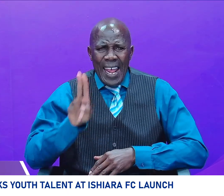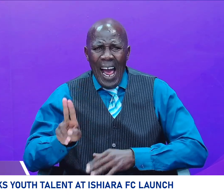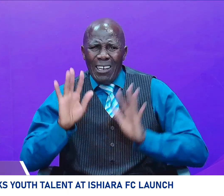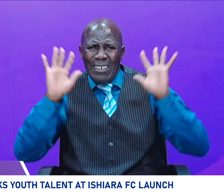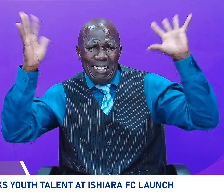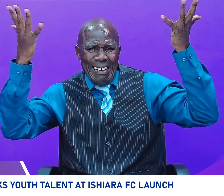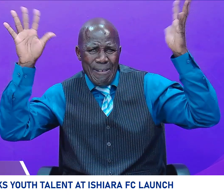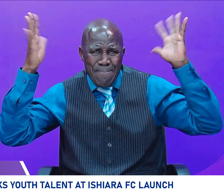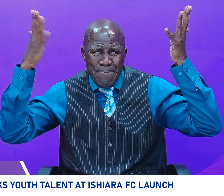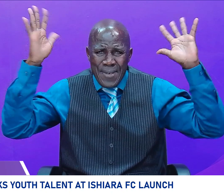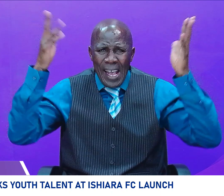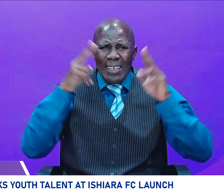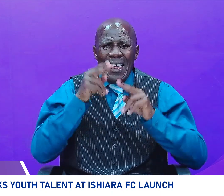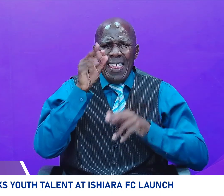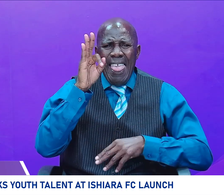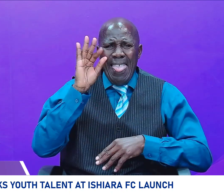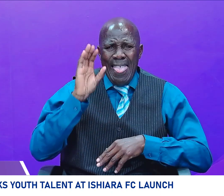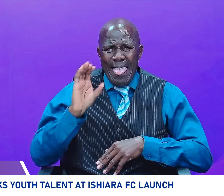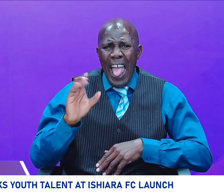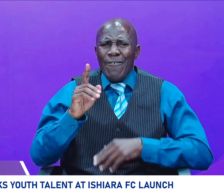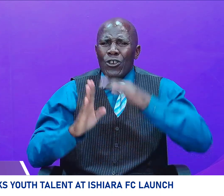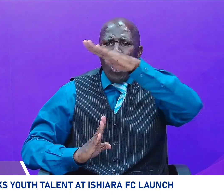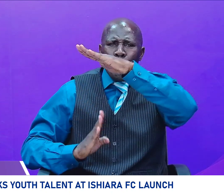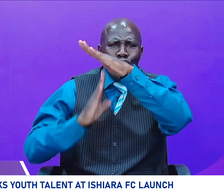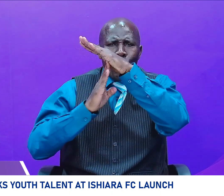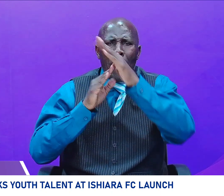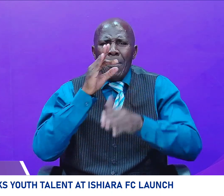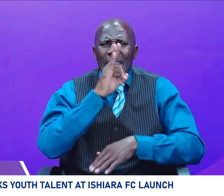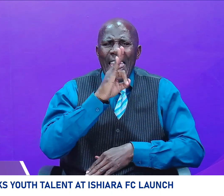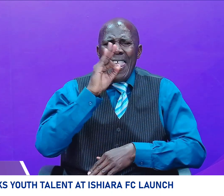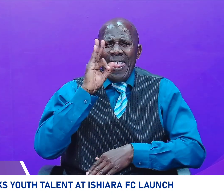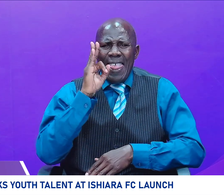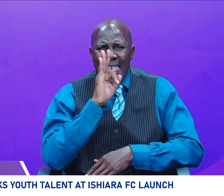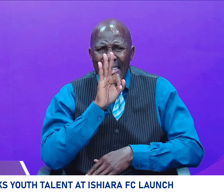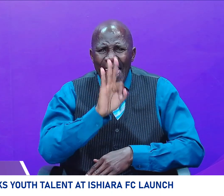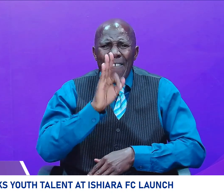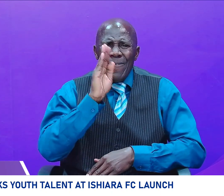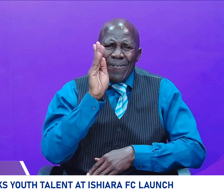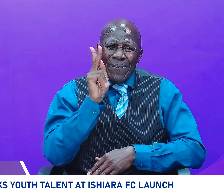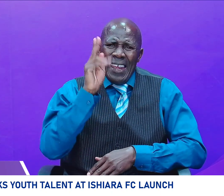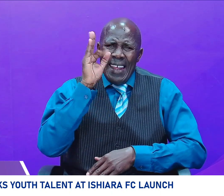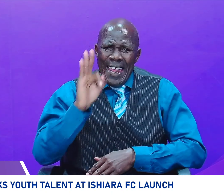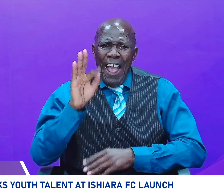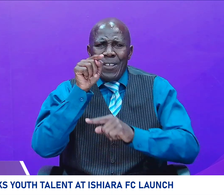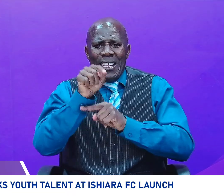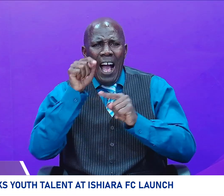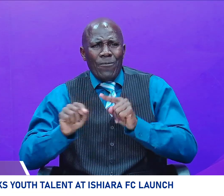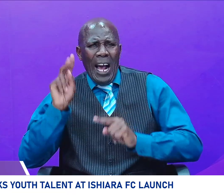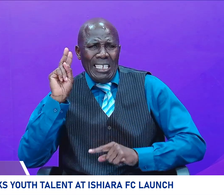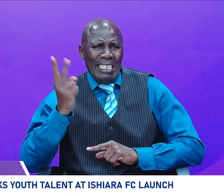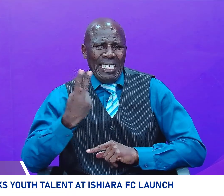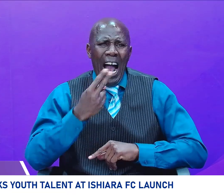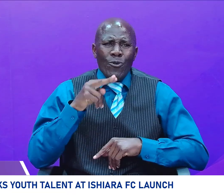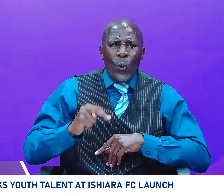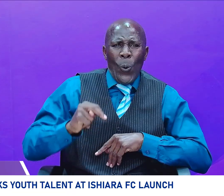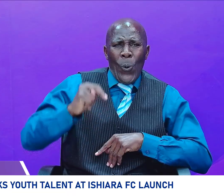Mr. Roku congratulated Ishara FC for topping the FKF Division 2 Northern Zone Pool B